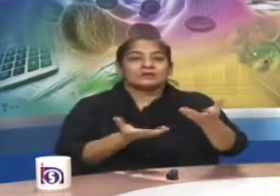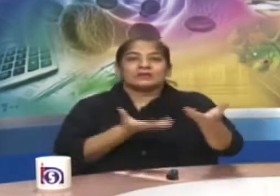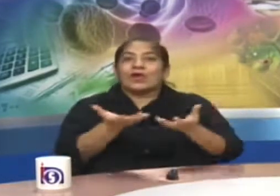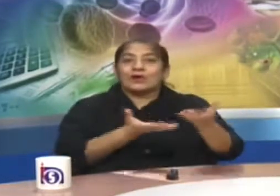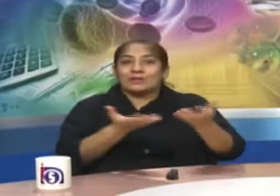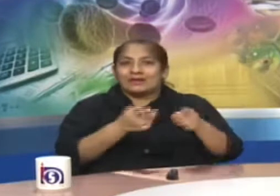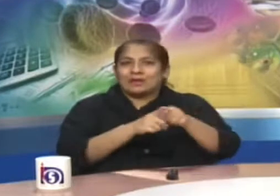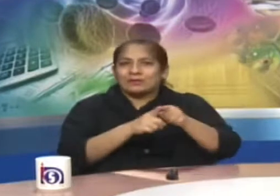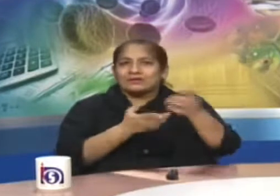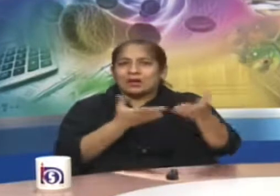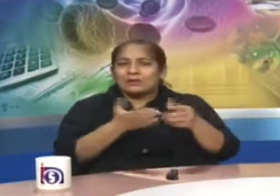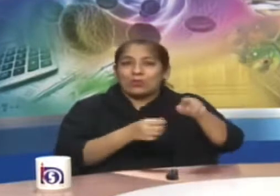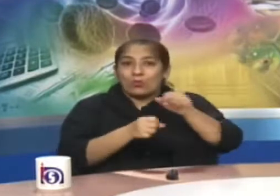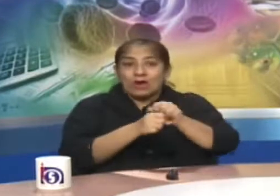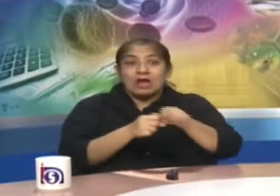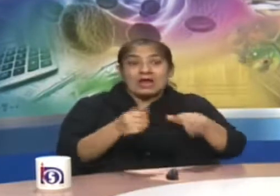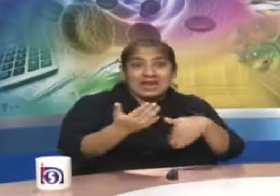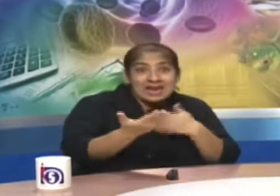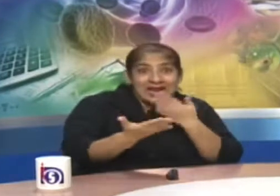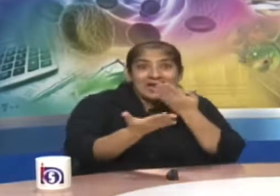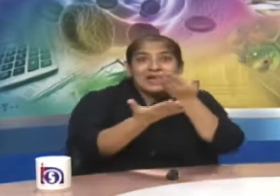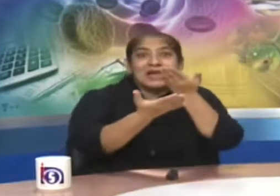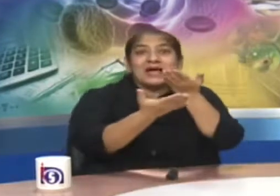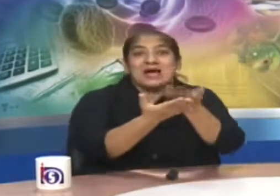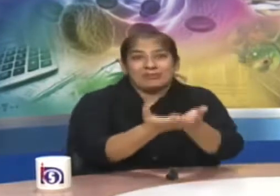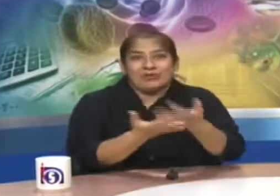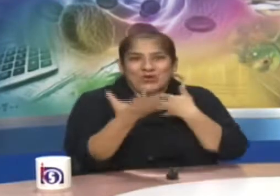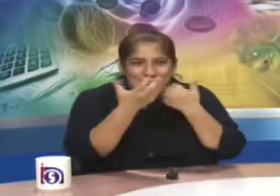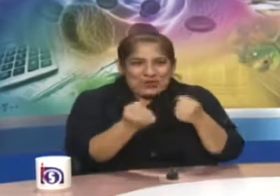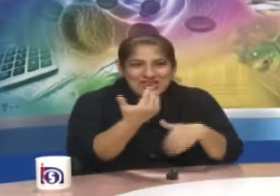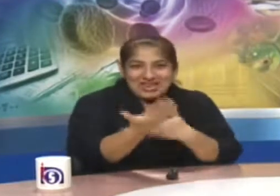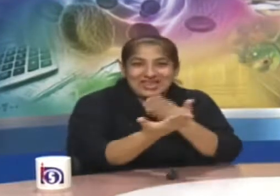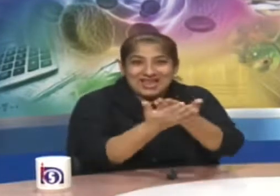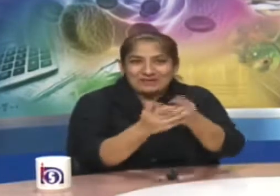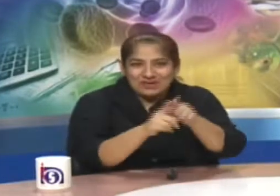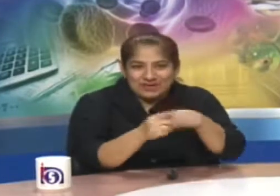The fourth point is, as we already discussed about the stock market,